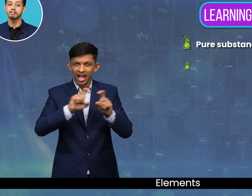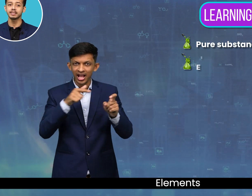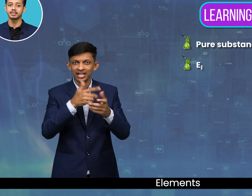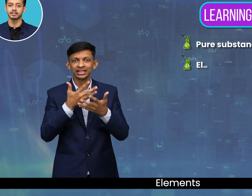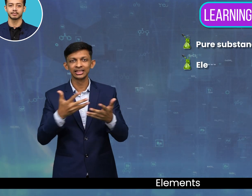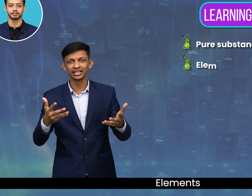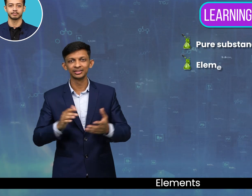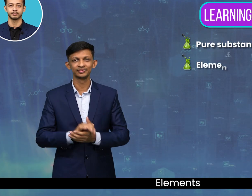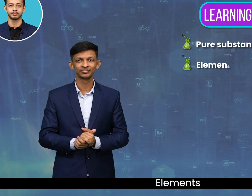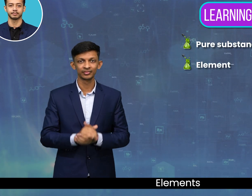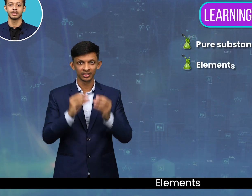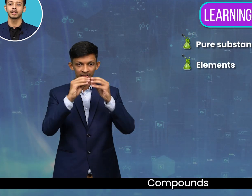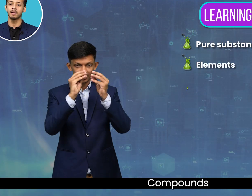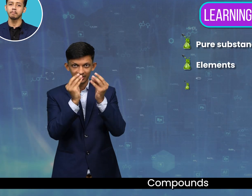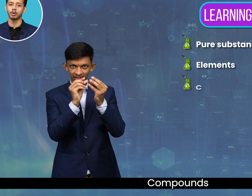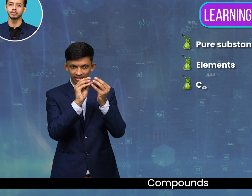elements,